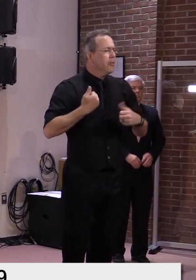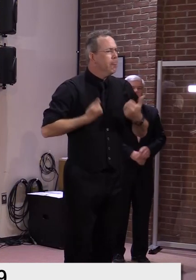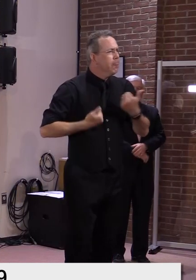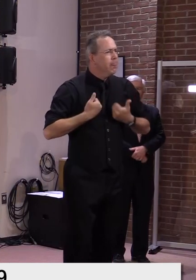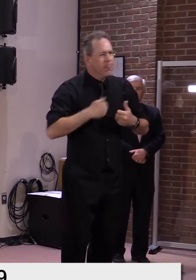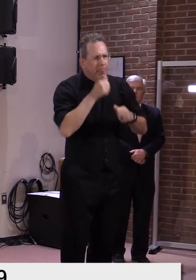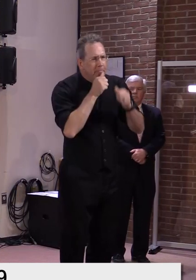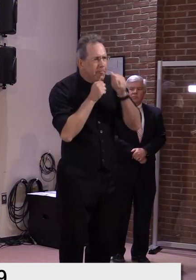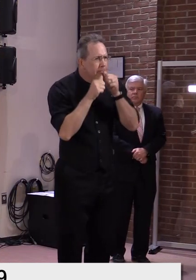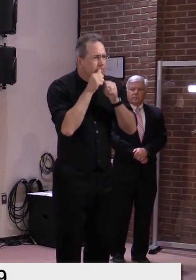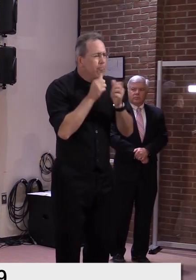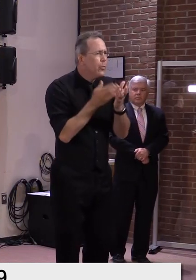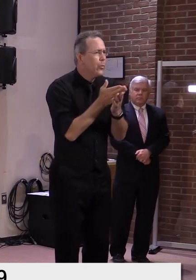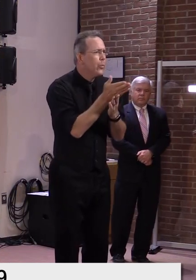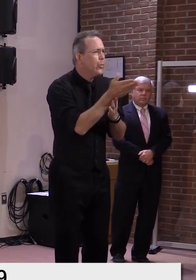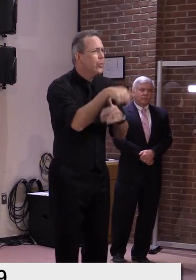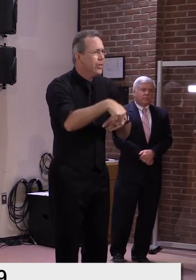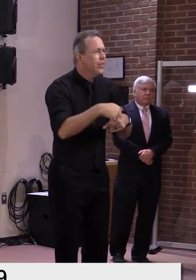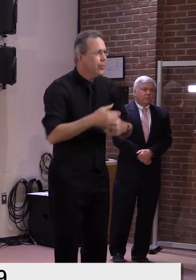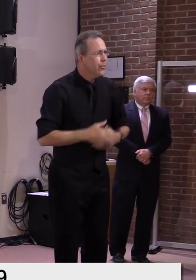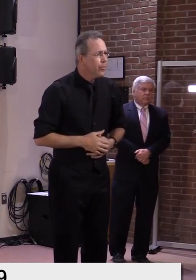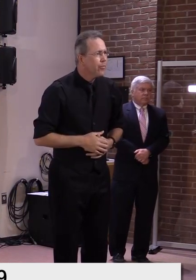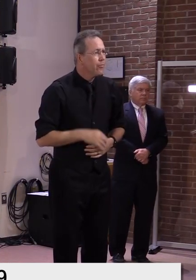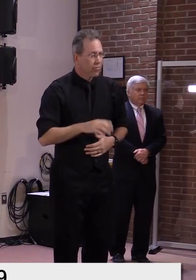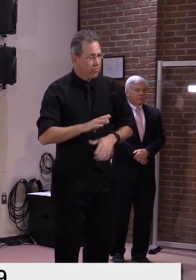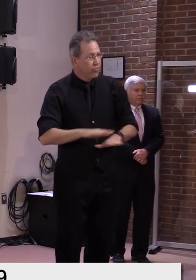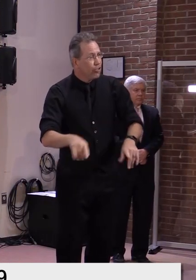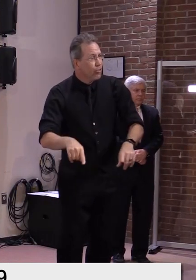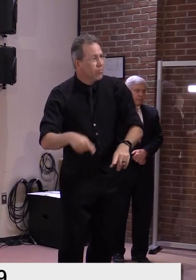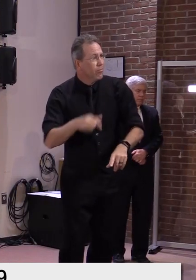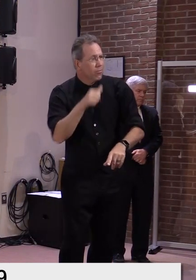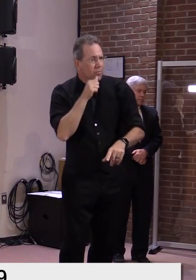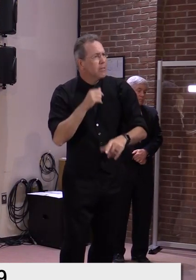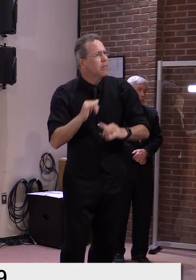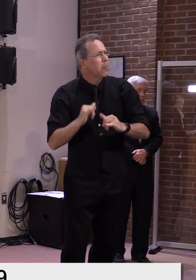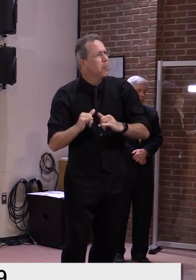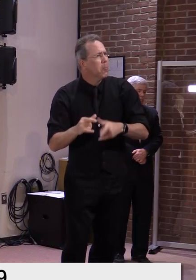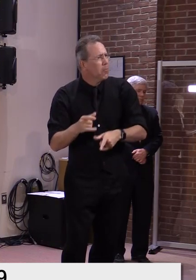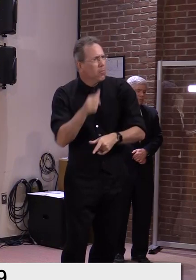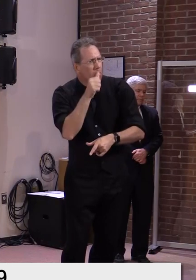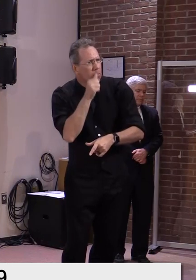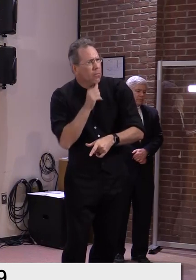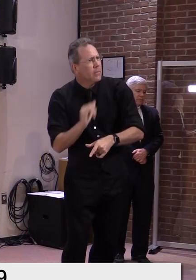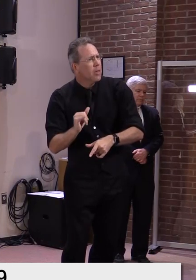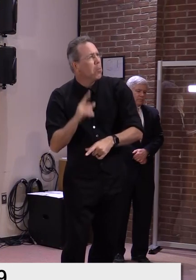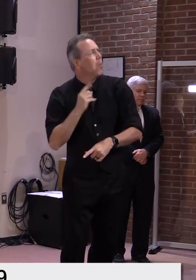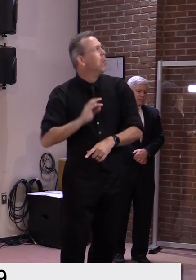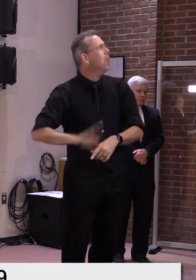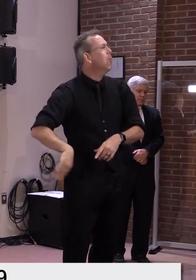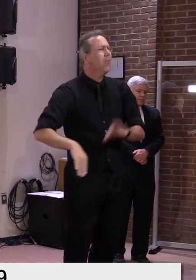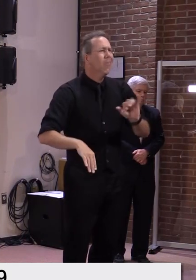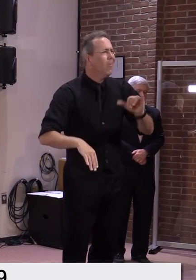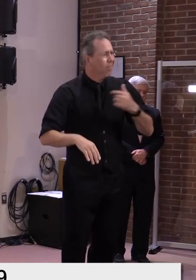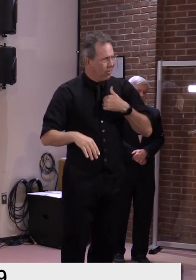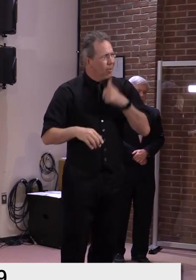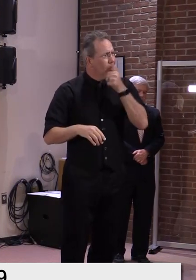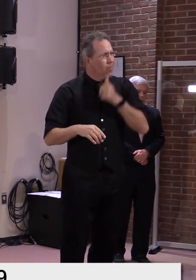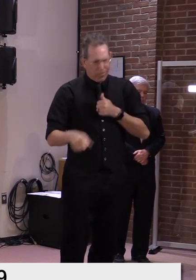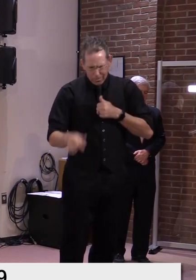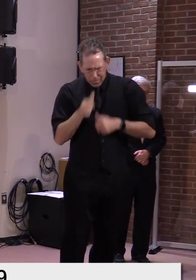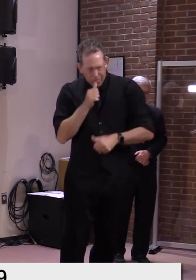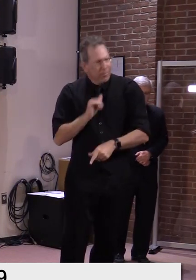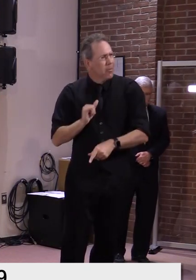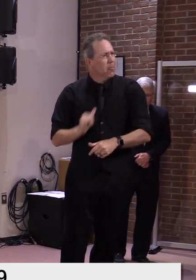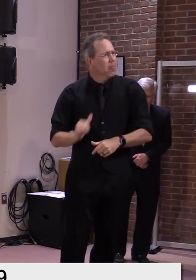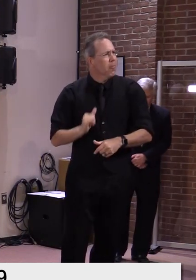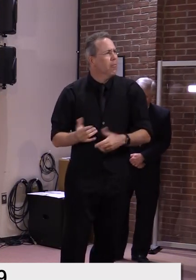that children and youth are resilient. They have great capacity to adapt and change and to bounce back and thrive if